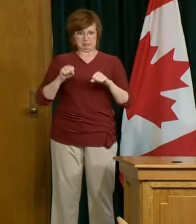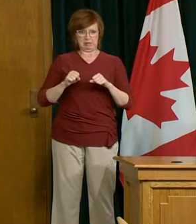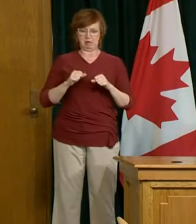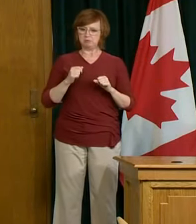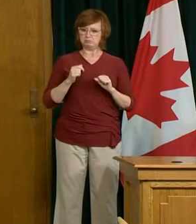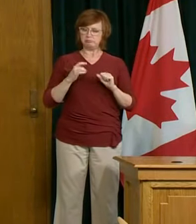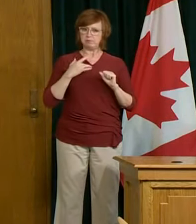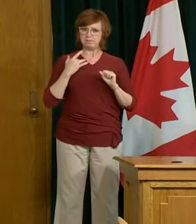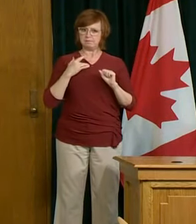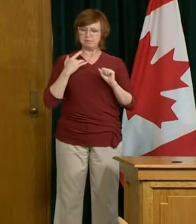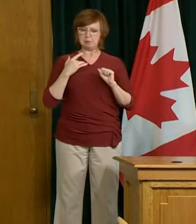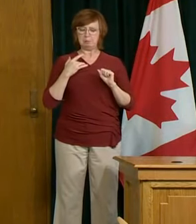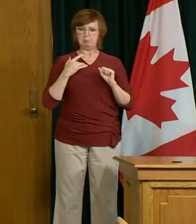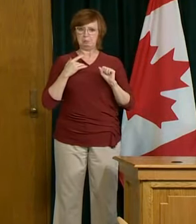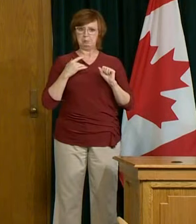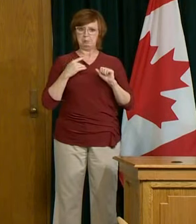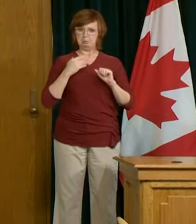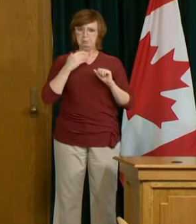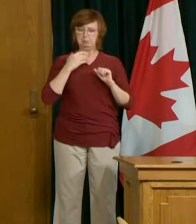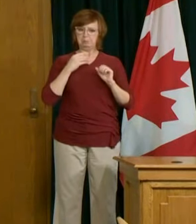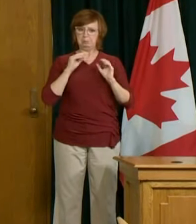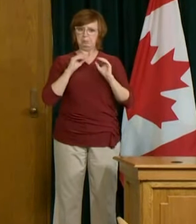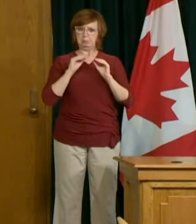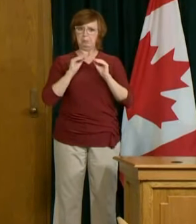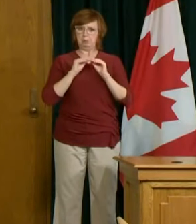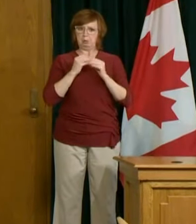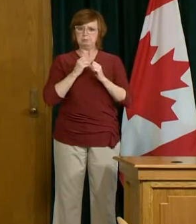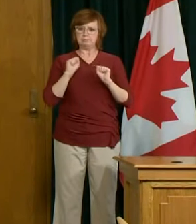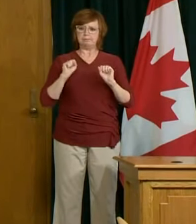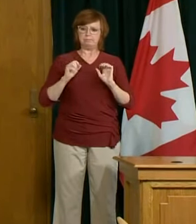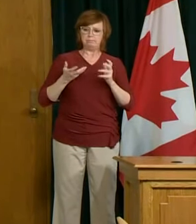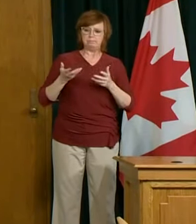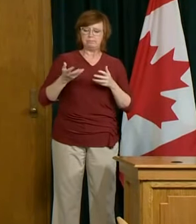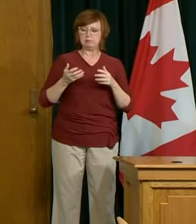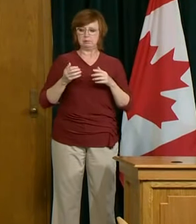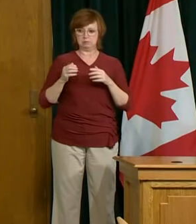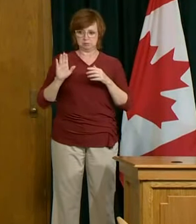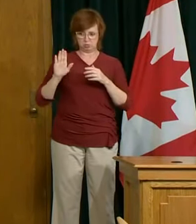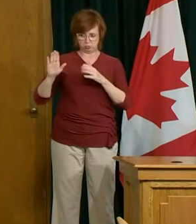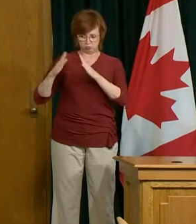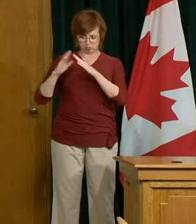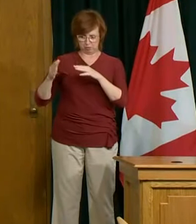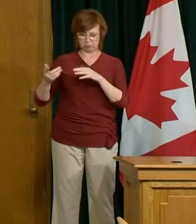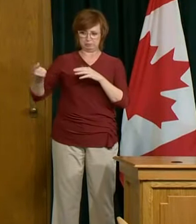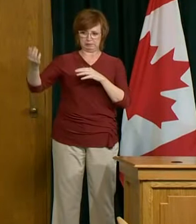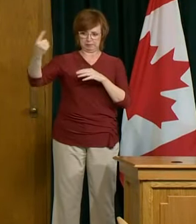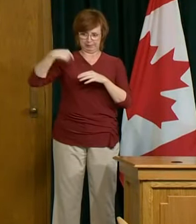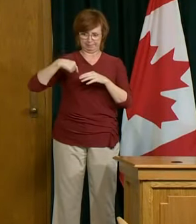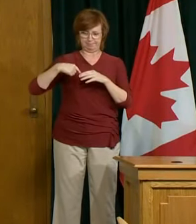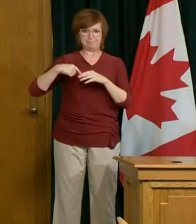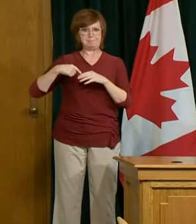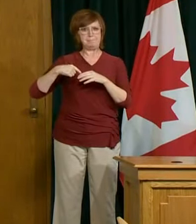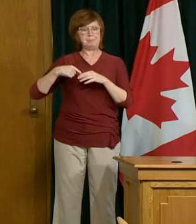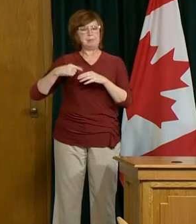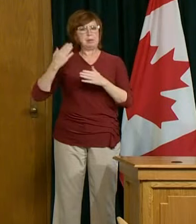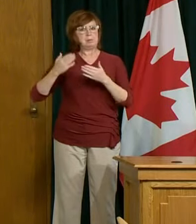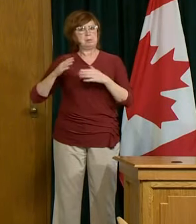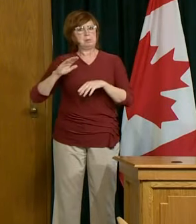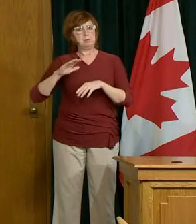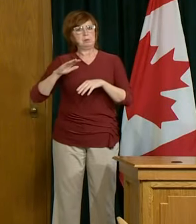2 friends, the same households and the same friends, not 2 different households every day or 2 new friends every day, where we can interact